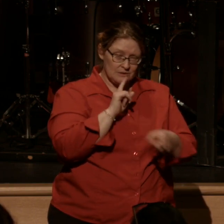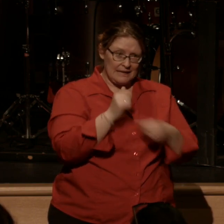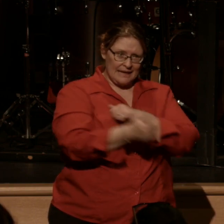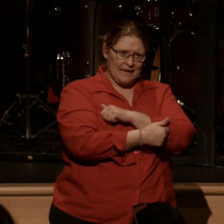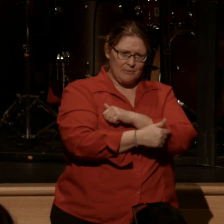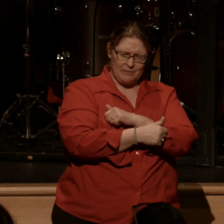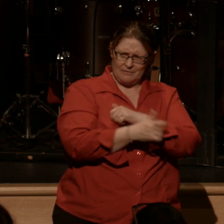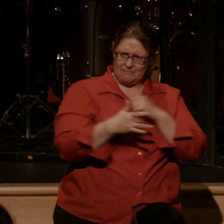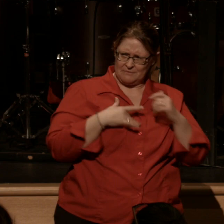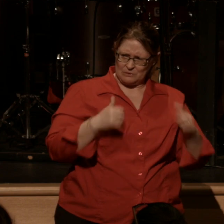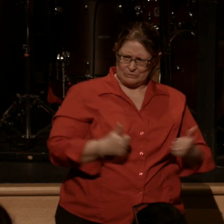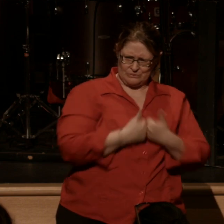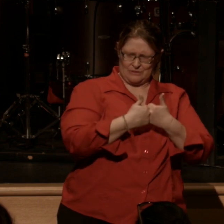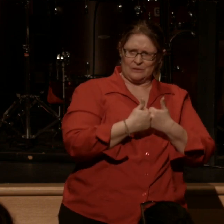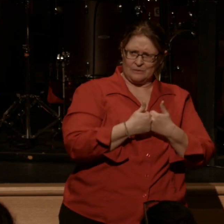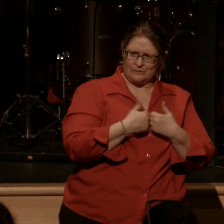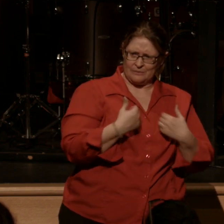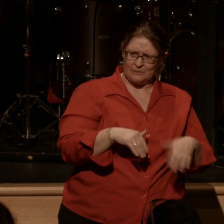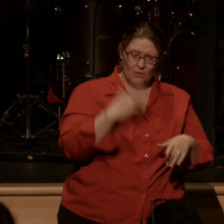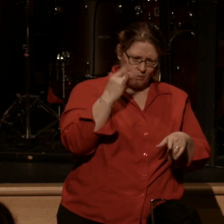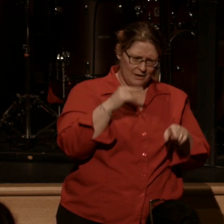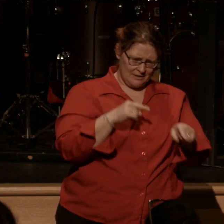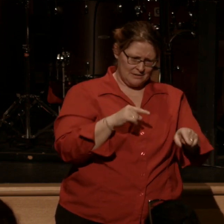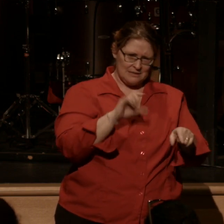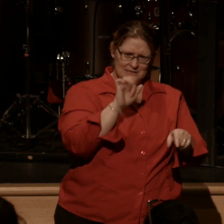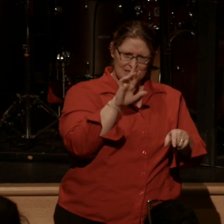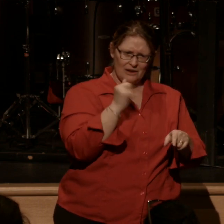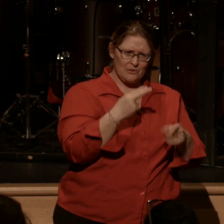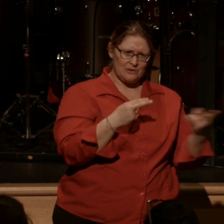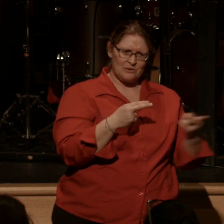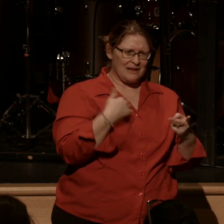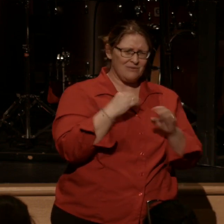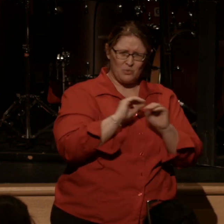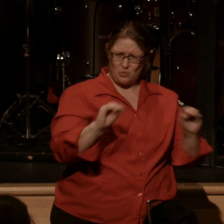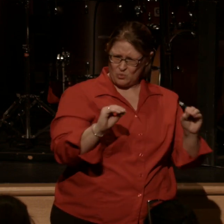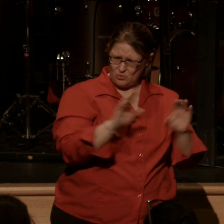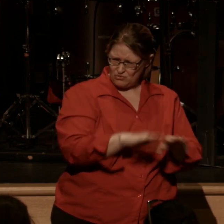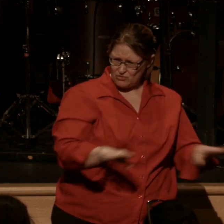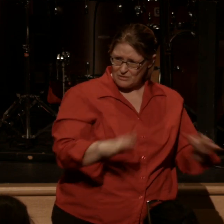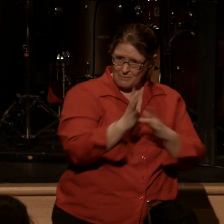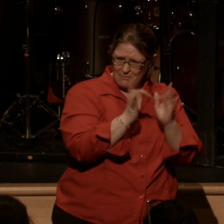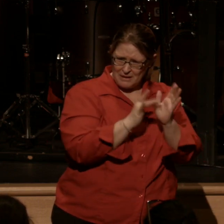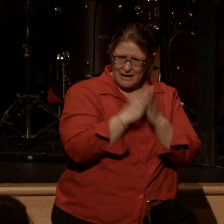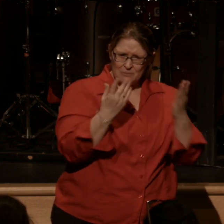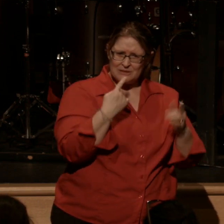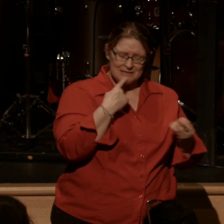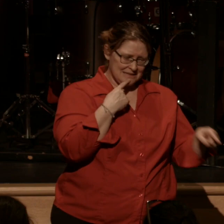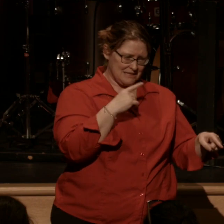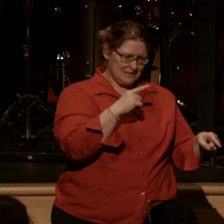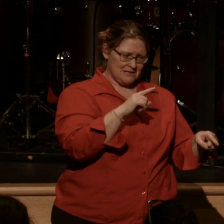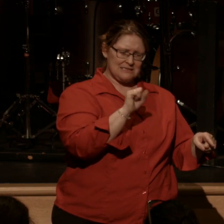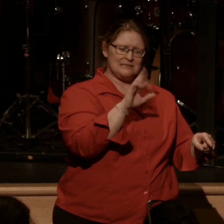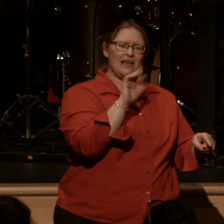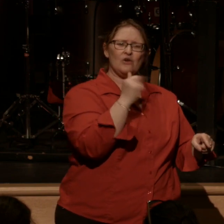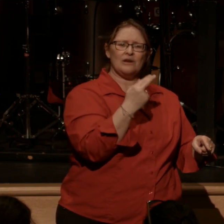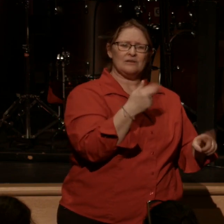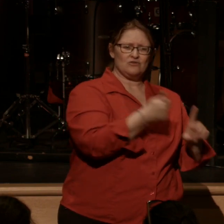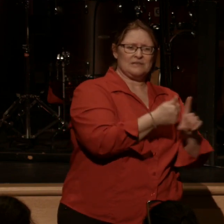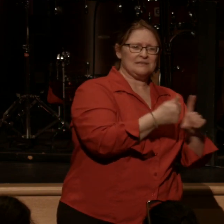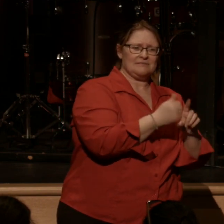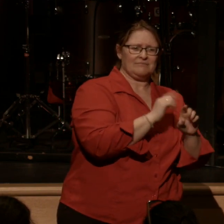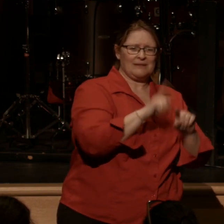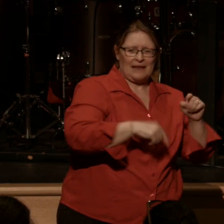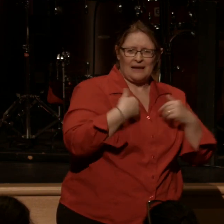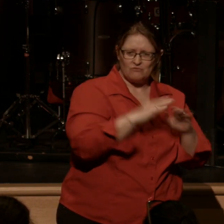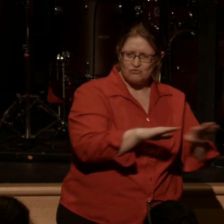for Abraham at the time because him and Sarah had no children. The Bible tells us that Sarah was barren. And